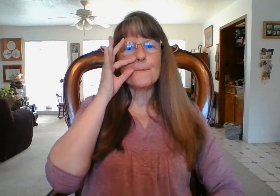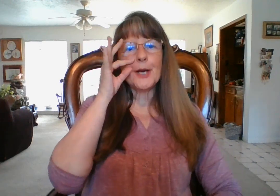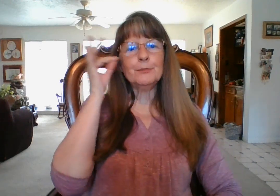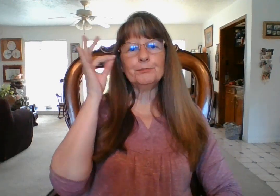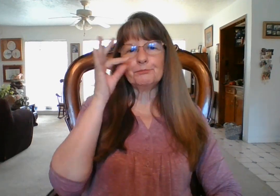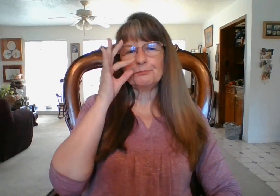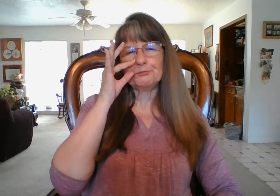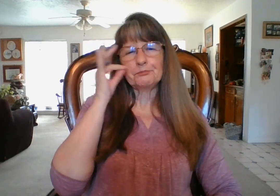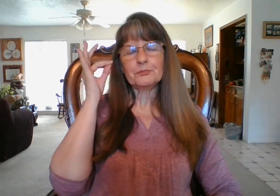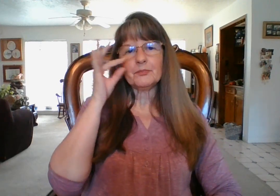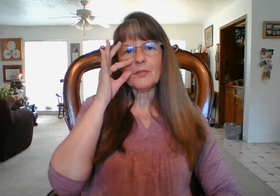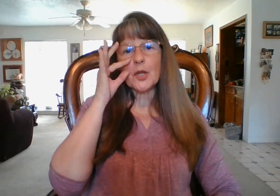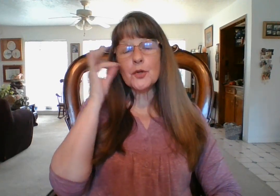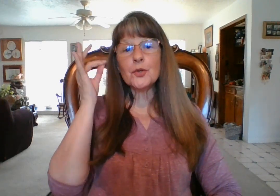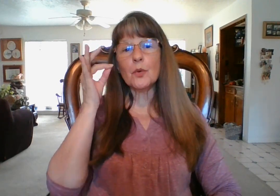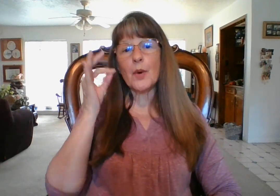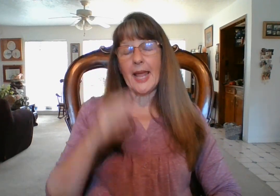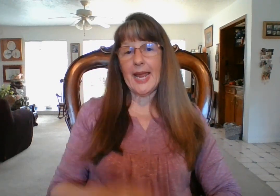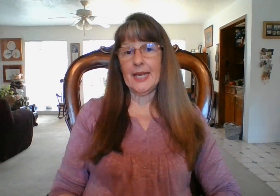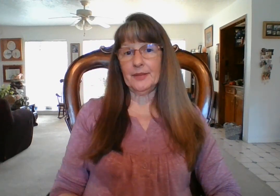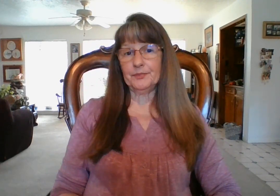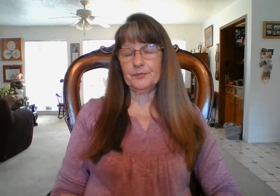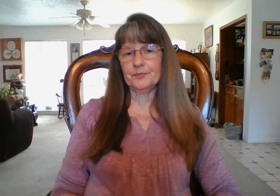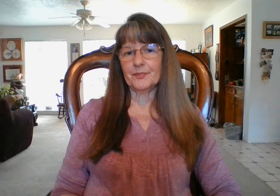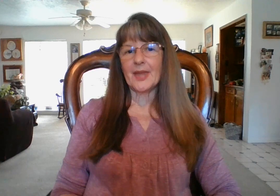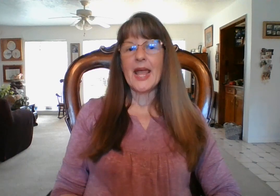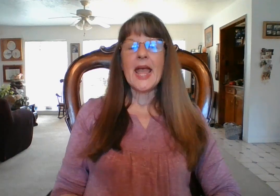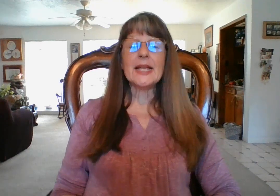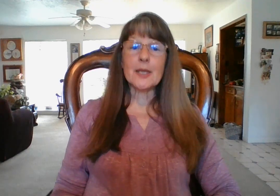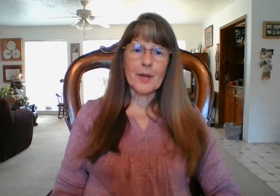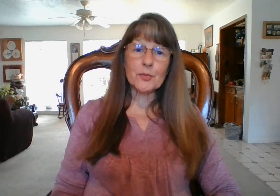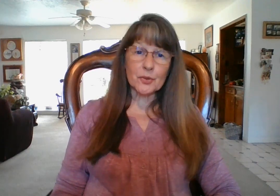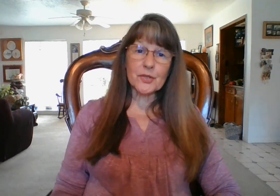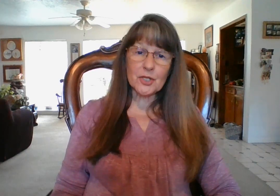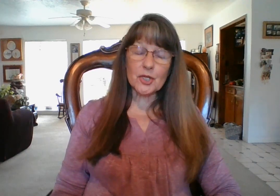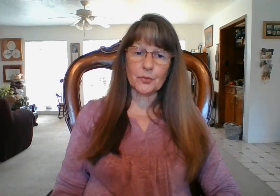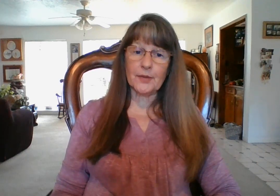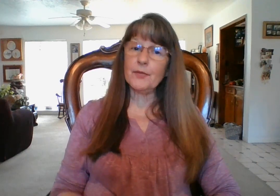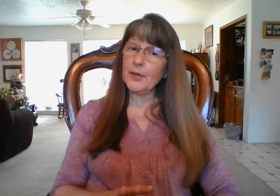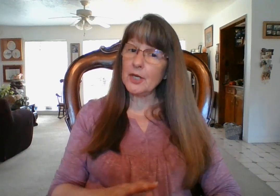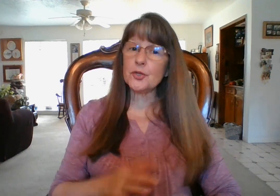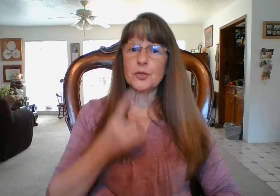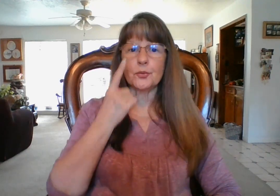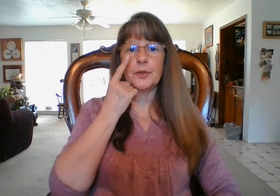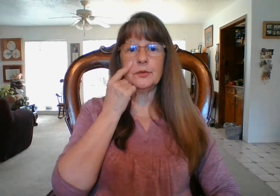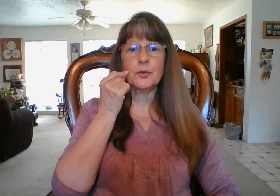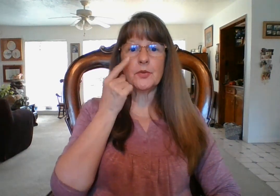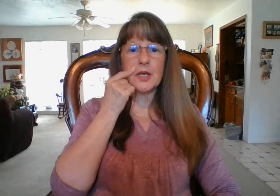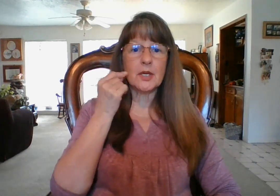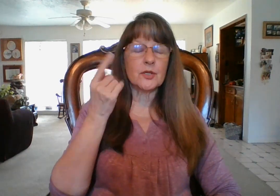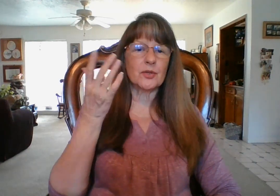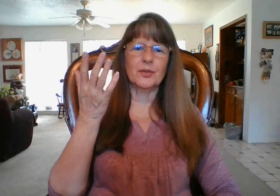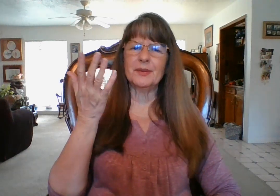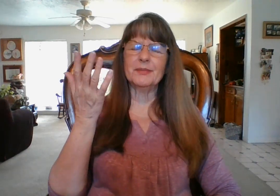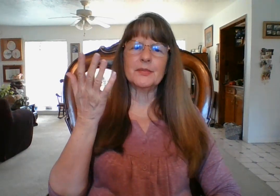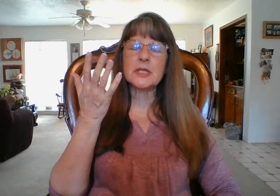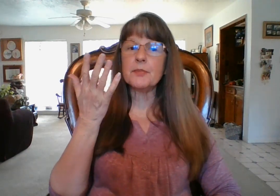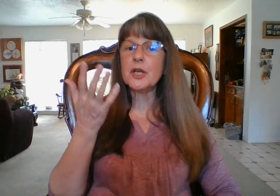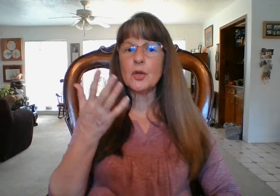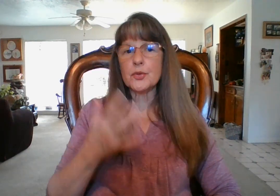But you can do it one handed. And sometimes you'll see children, very young children, do this or something close